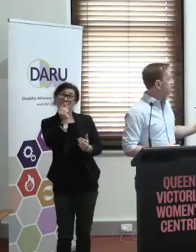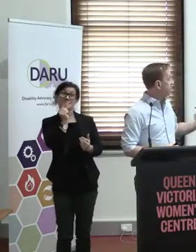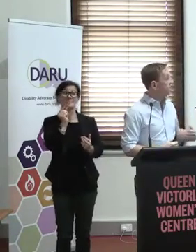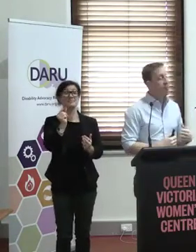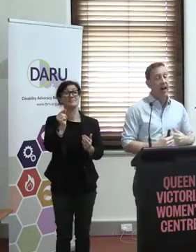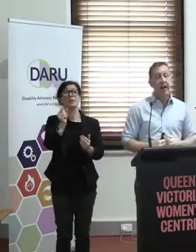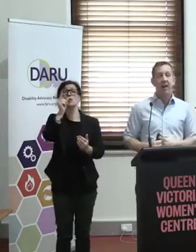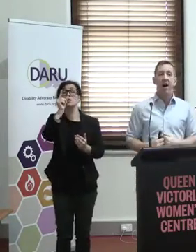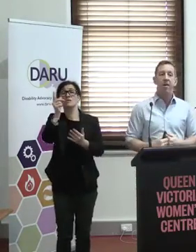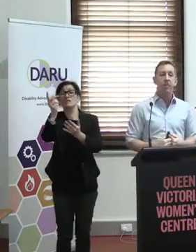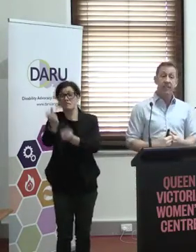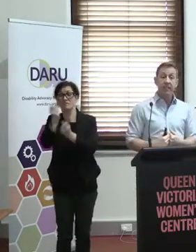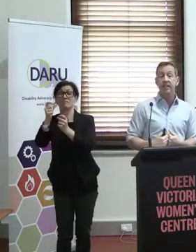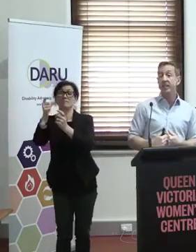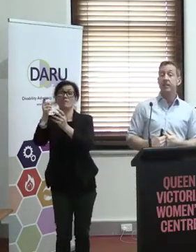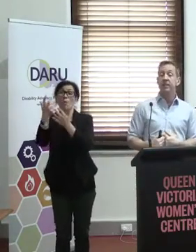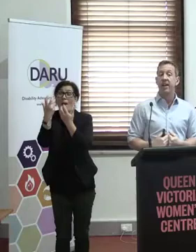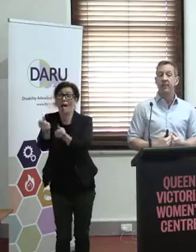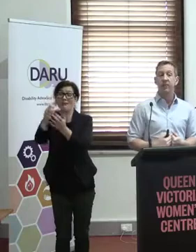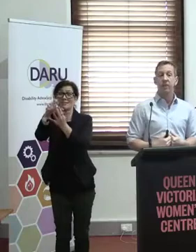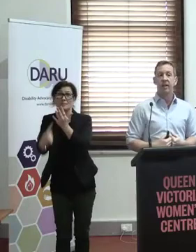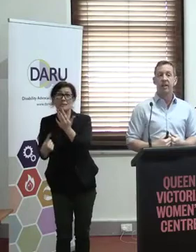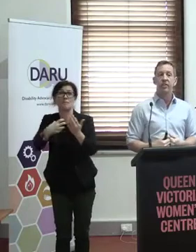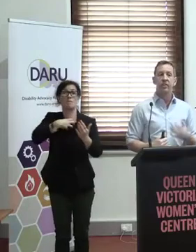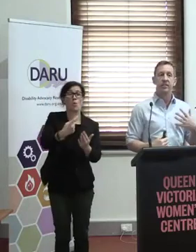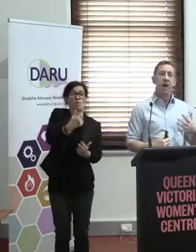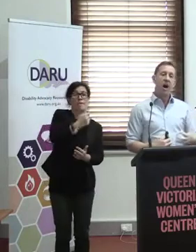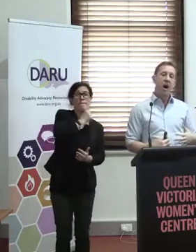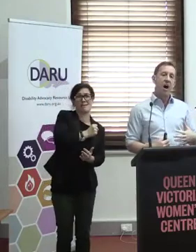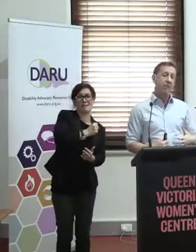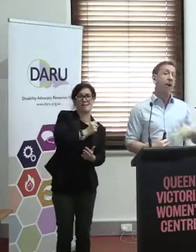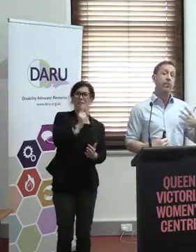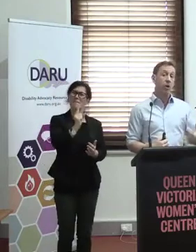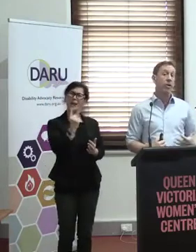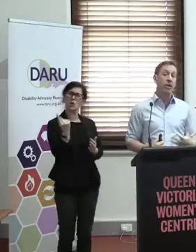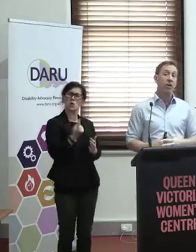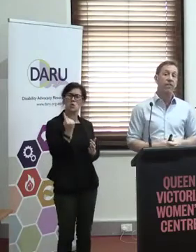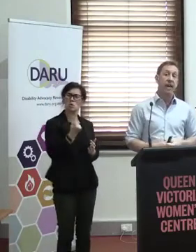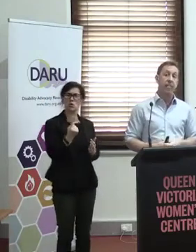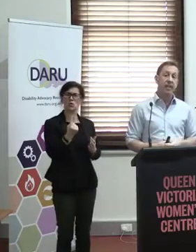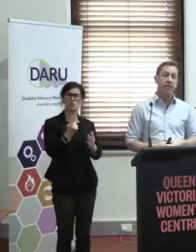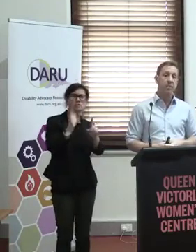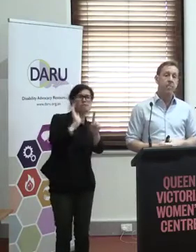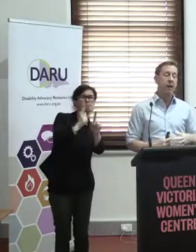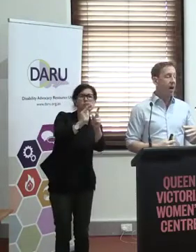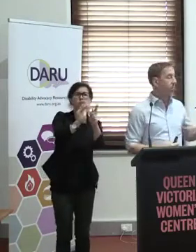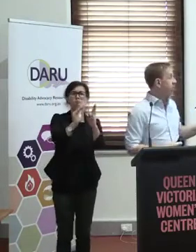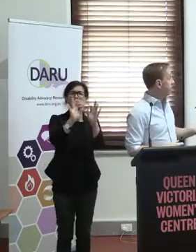yet the clients that are presenting at disability advocacy organisations, a slight majority of are